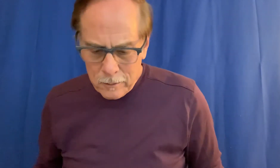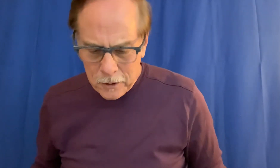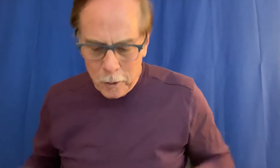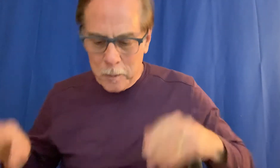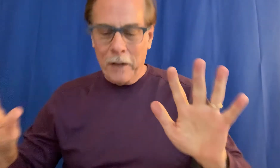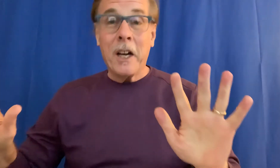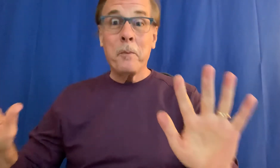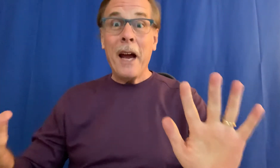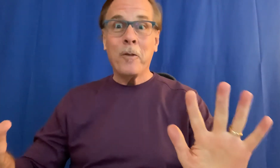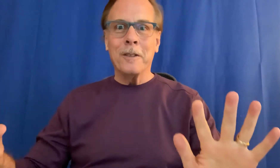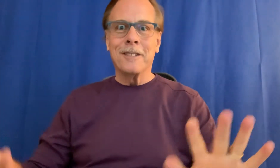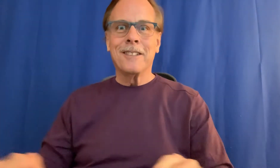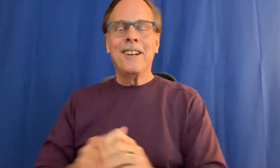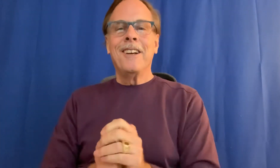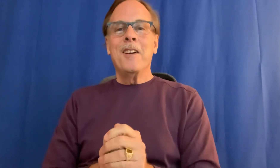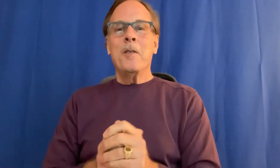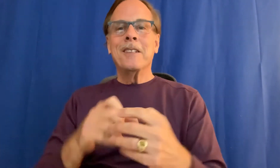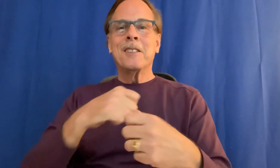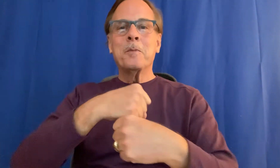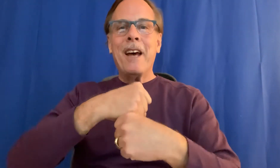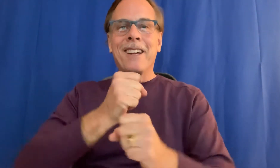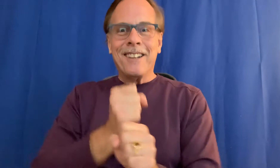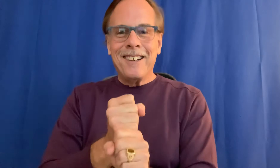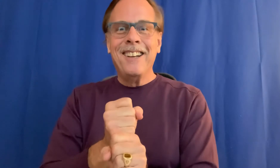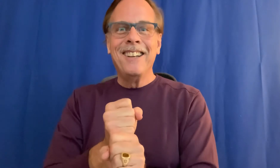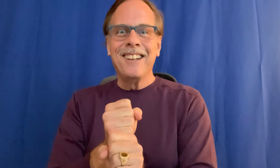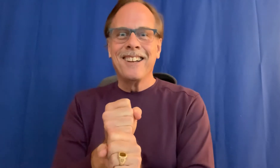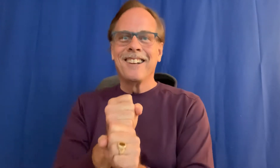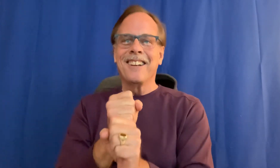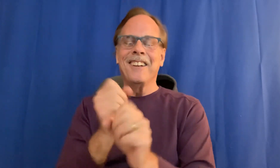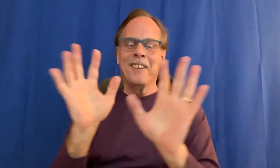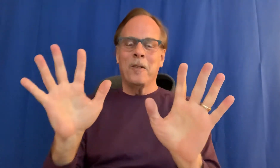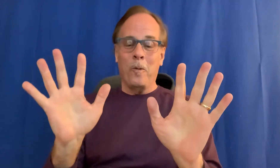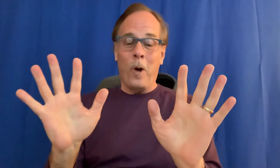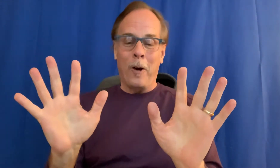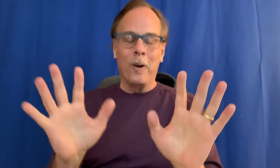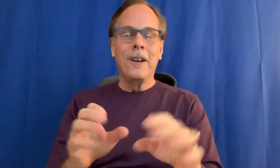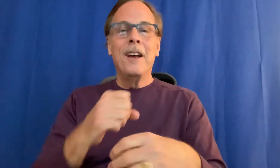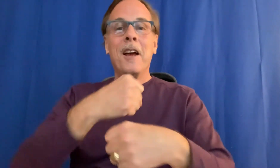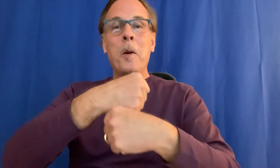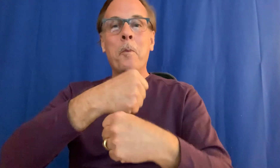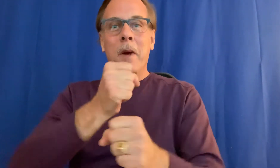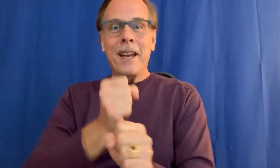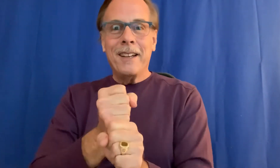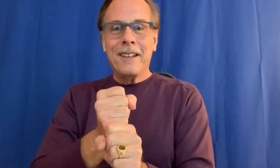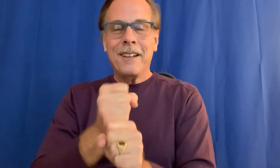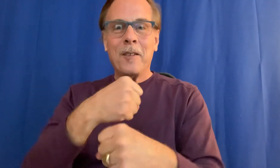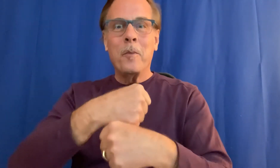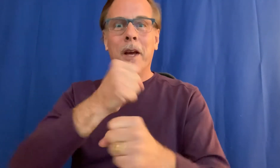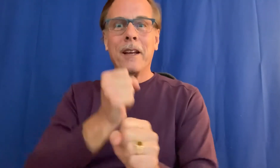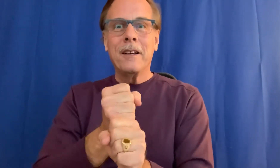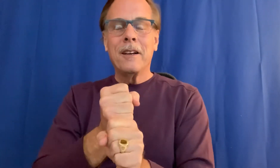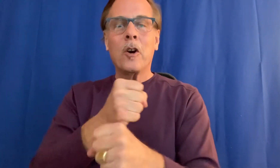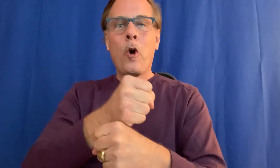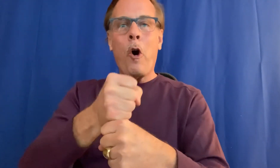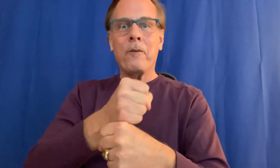Excuse me, I've got it backwards. This is make. Wow. Make coffee.